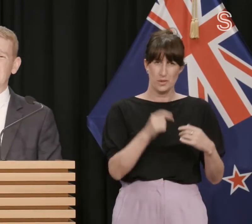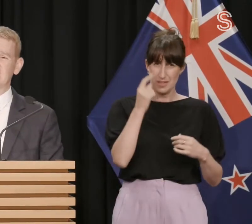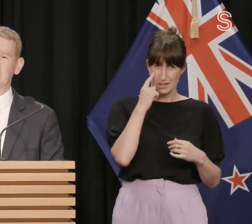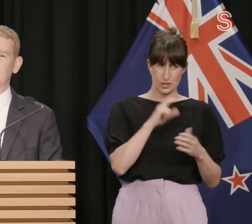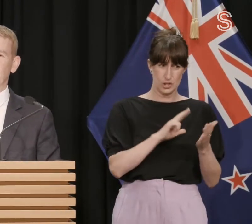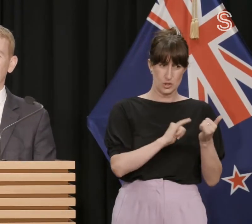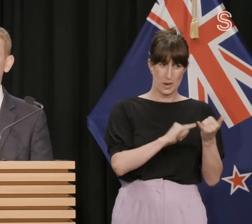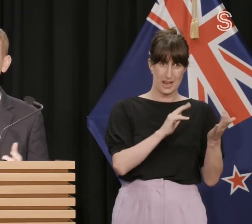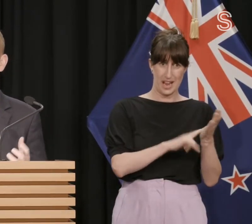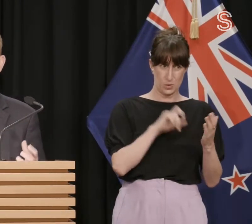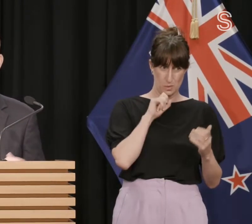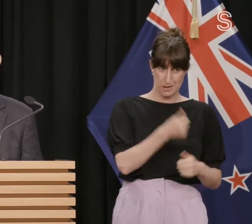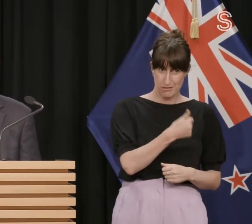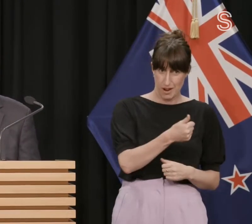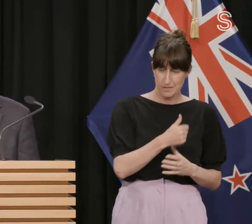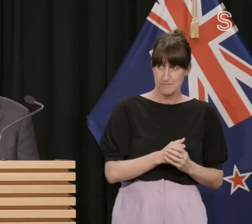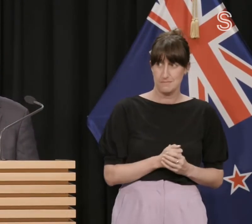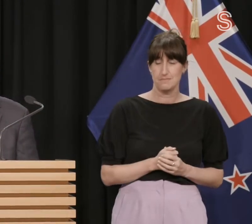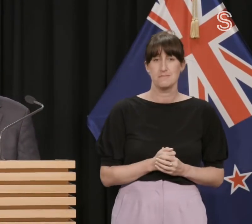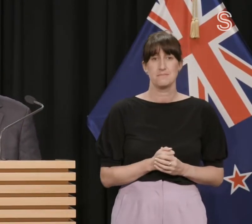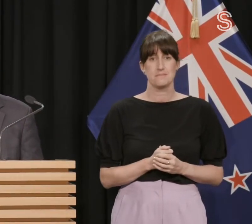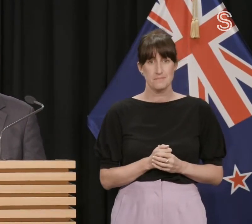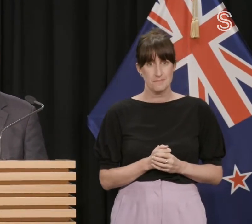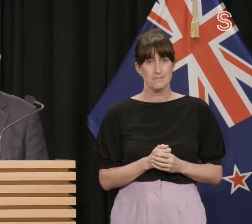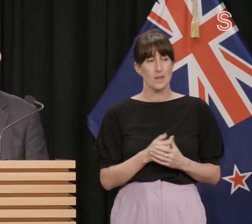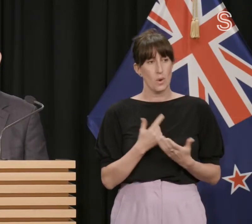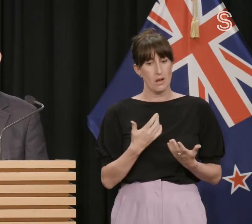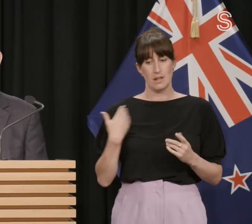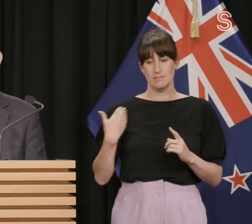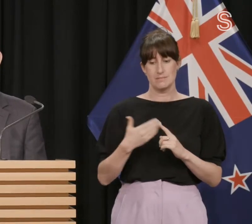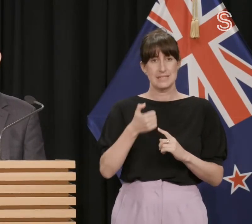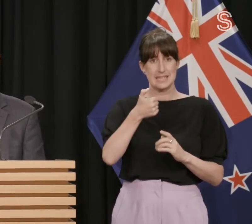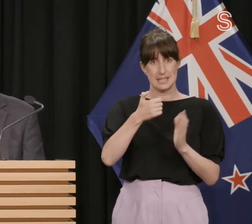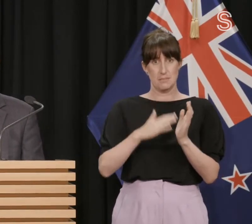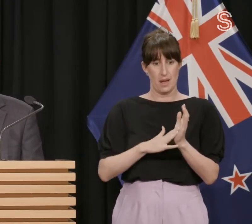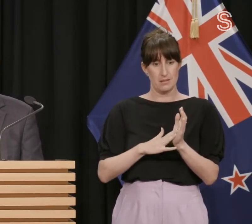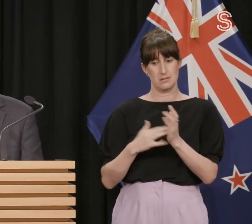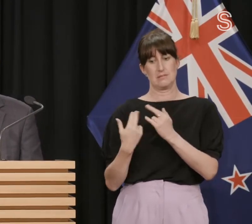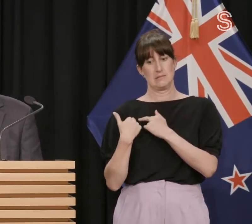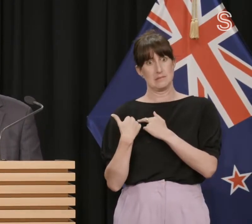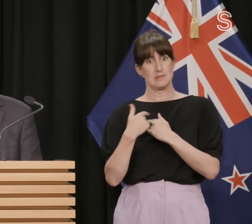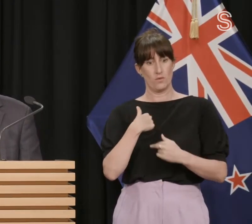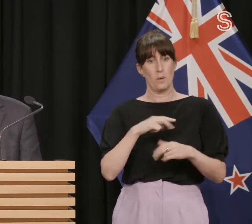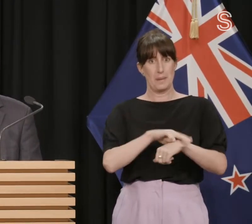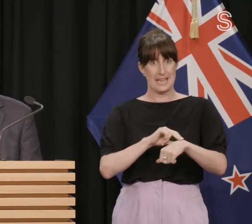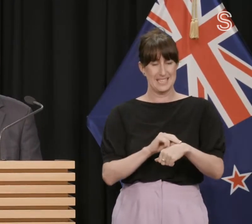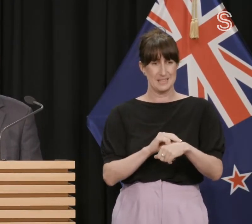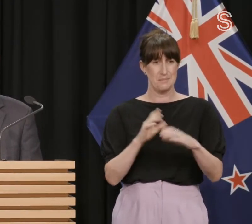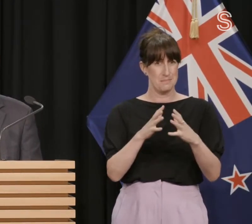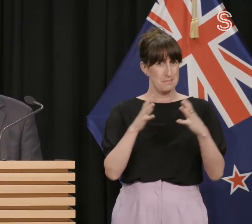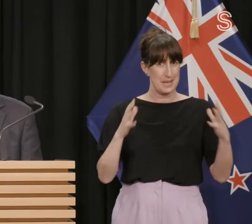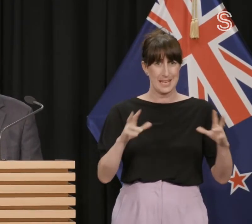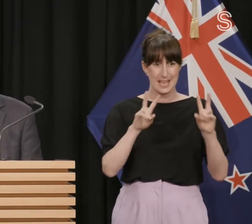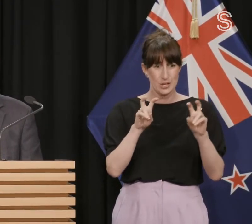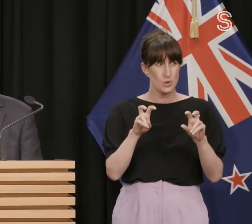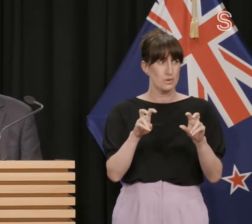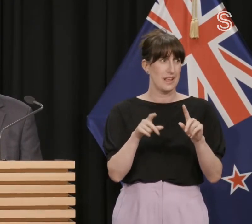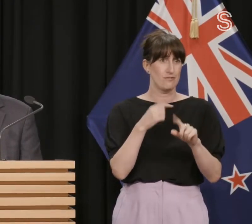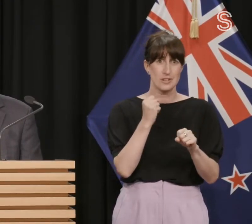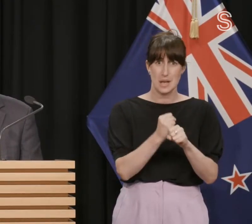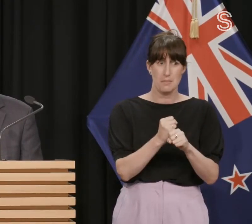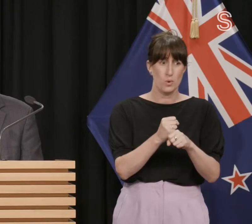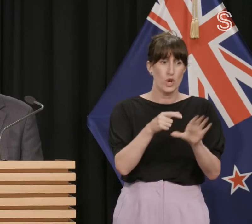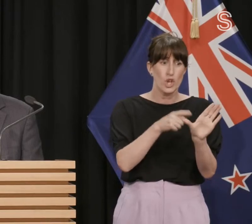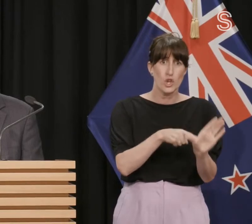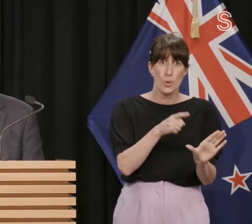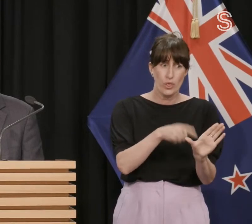I indicated, you know, I've had a lot of work going on there in the last 6 months. I'm tackling some pretty pressing issues. I look at those issues around youth offending,